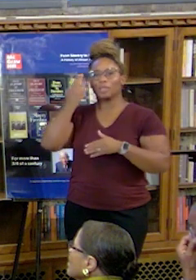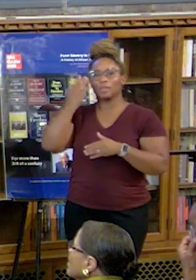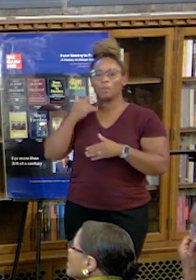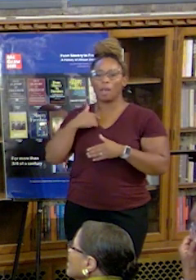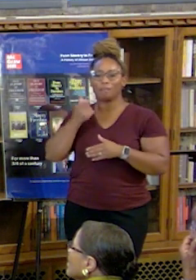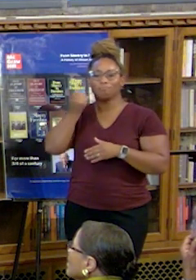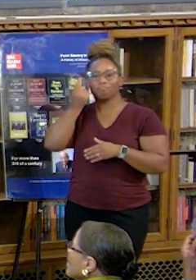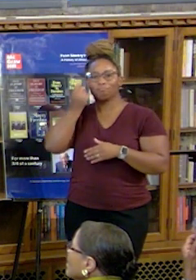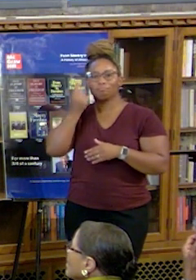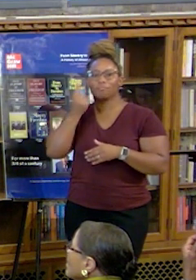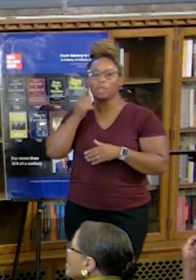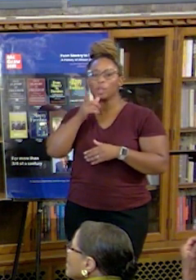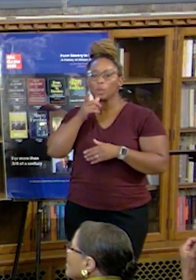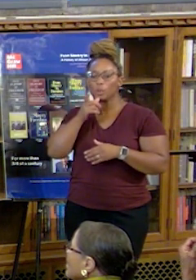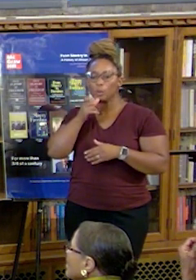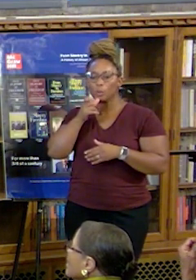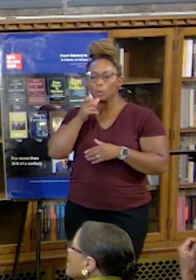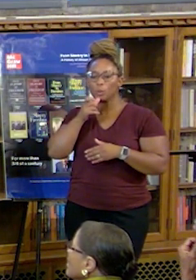to